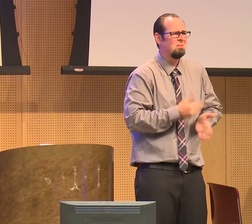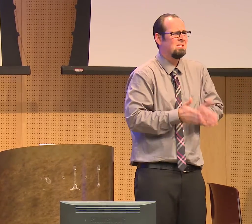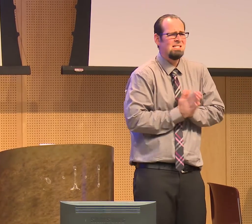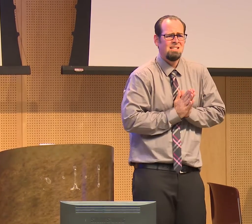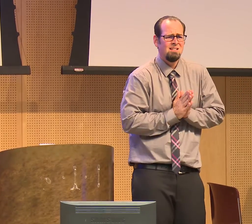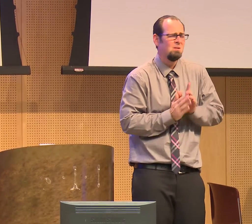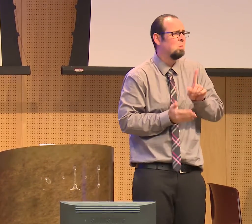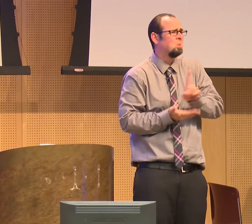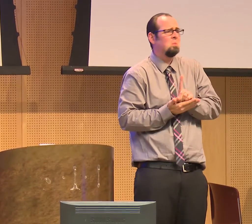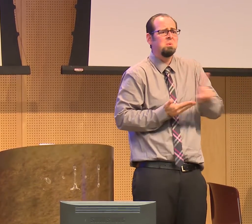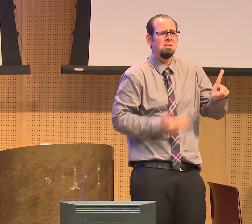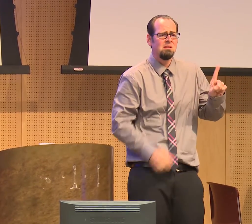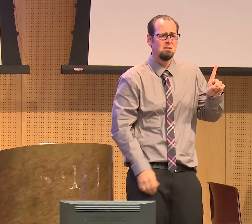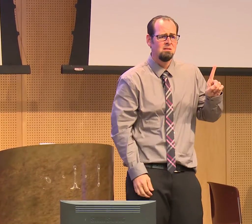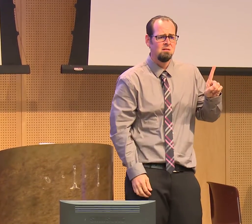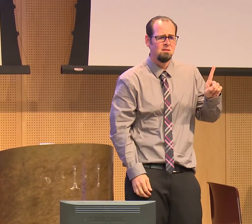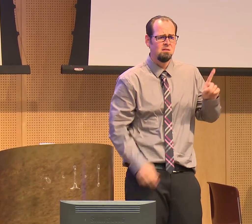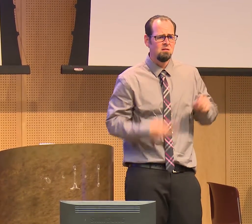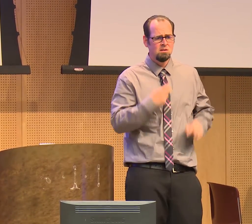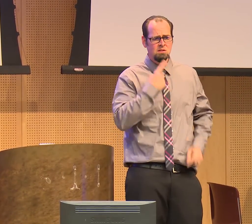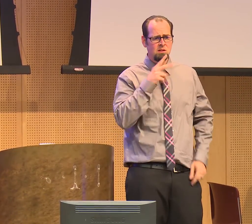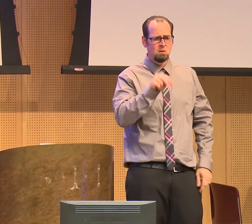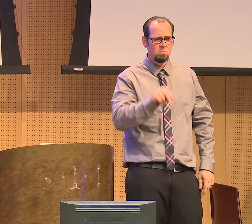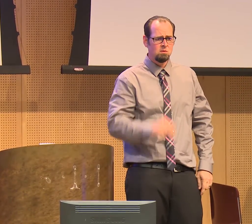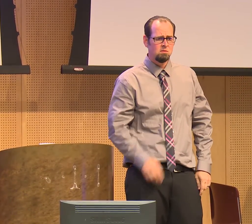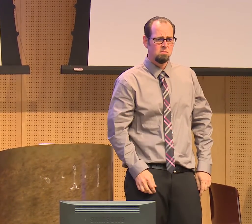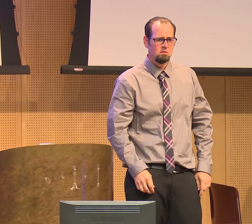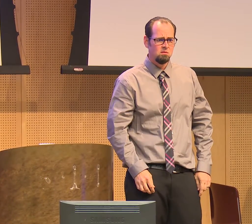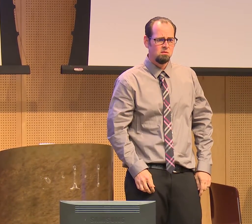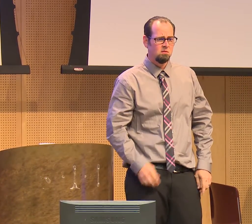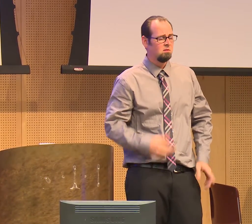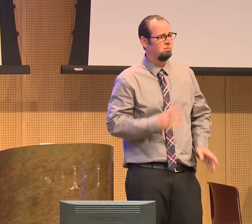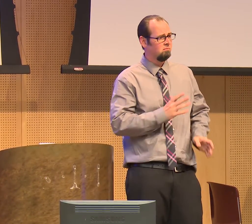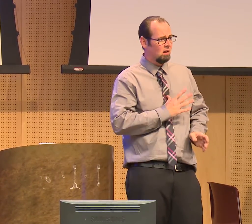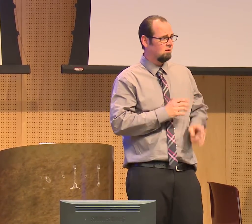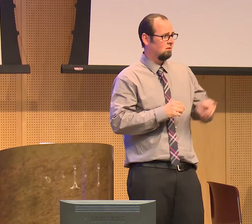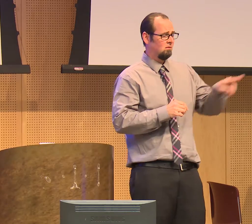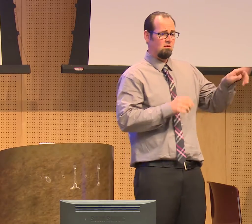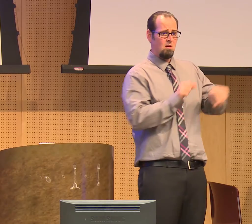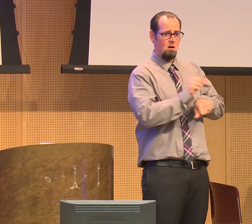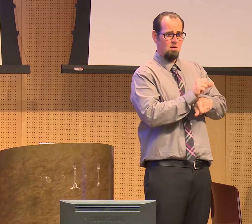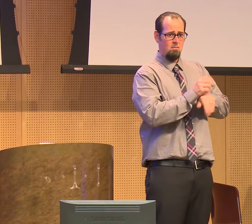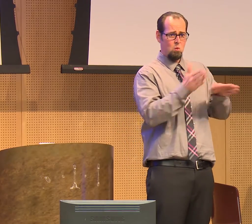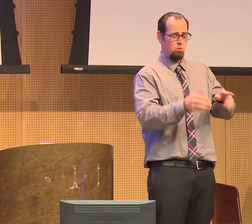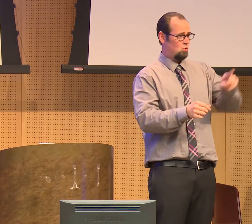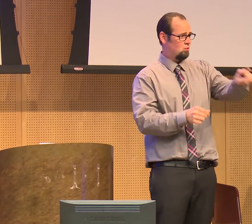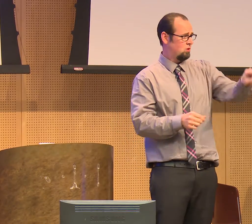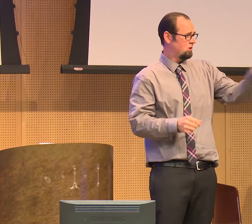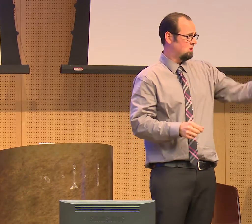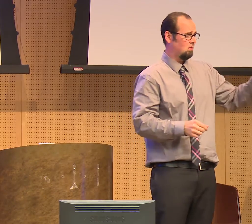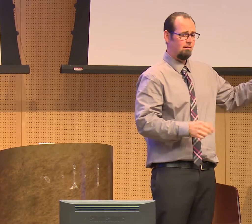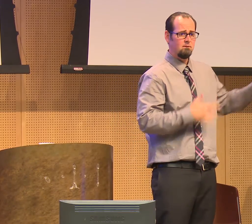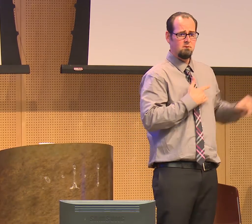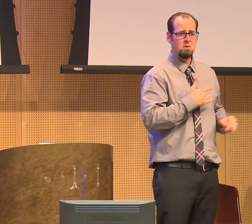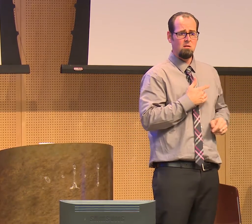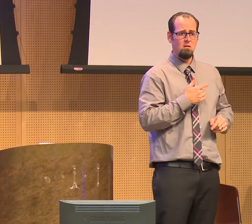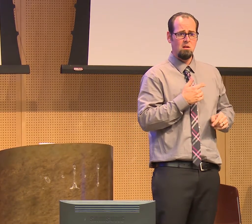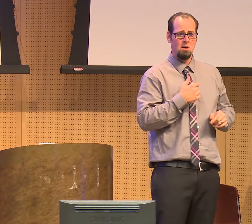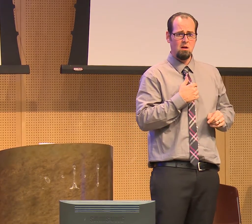just for the 1 week? And he still told me no. It's fine. I went to other workers, asking kind